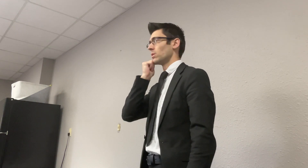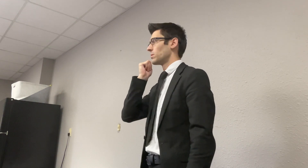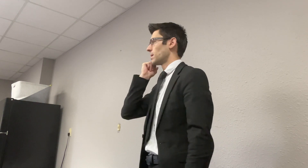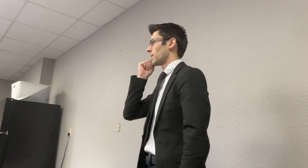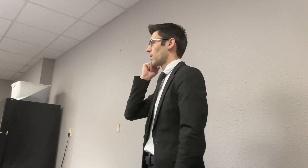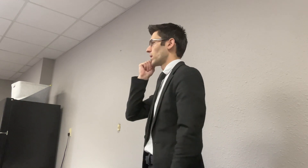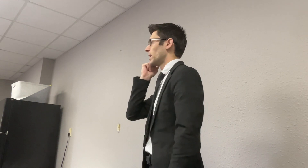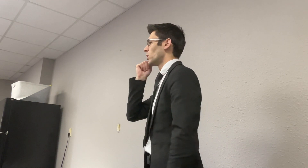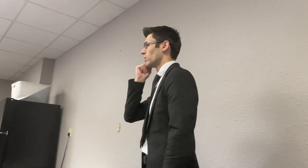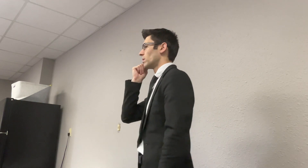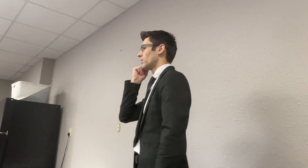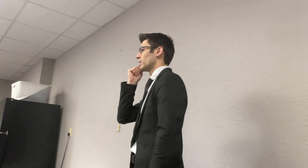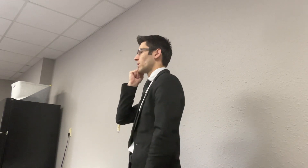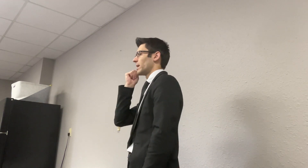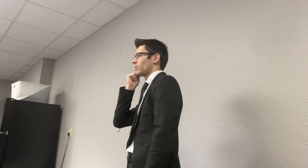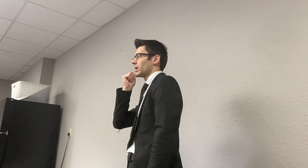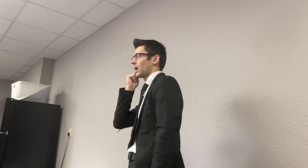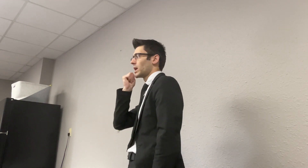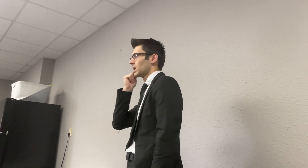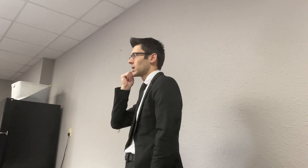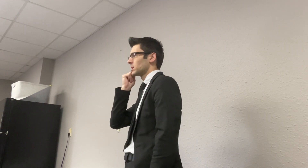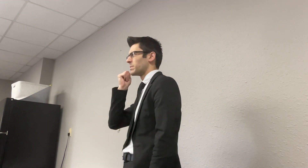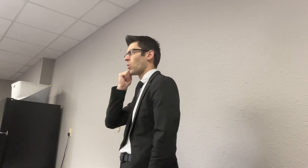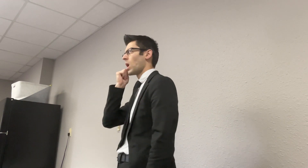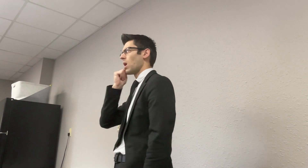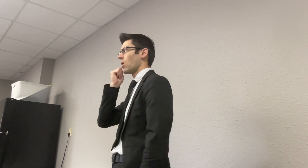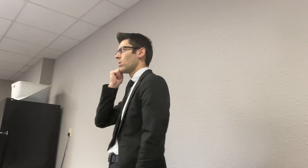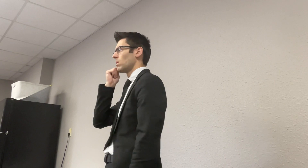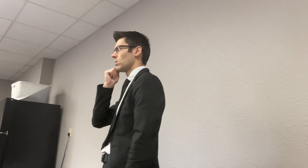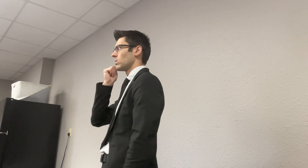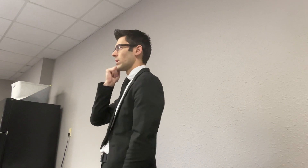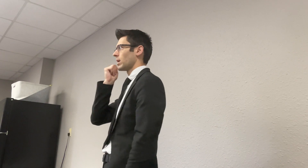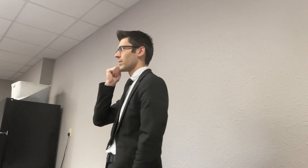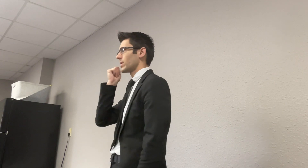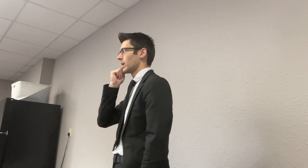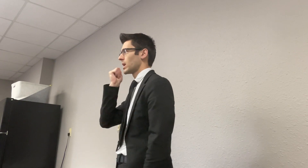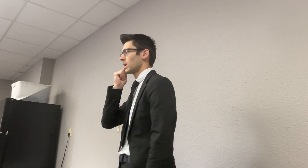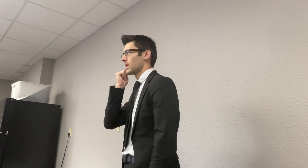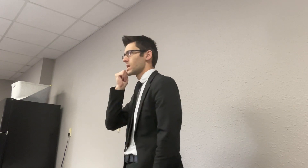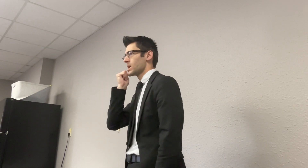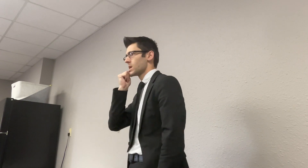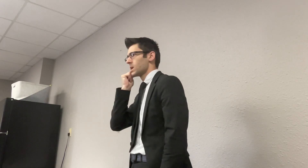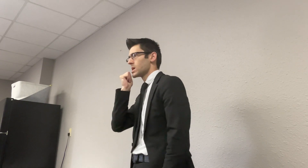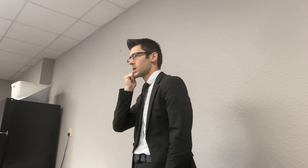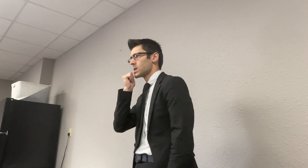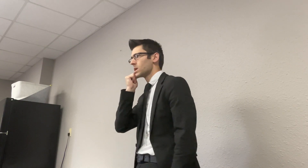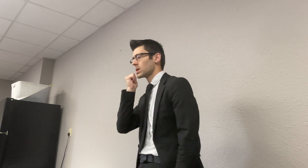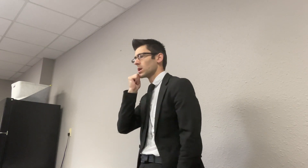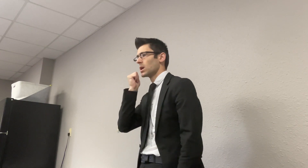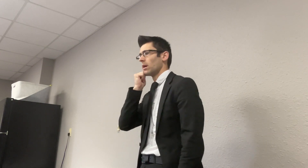remember that one? I know we went over that one every day. It's been a while. I might have not been here because I don't remember that. Every